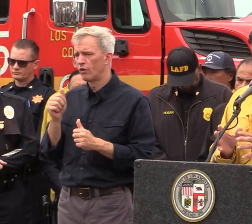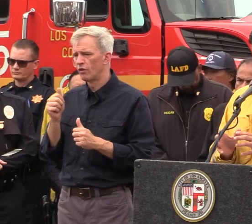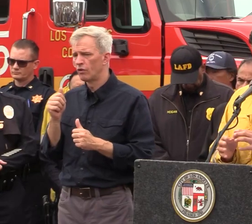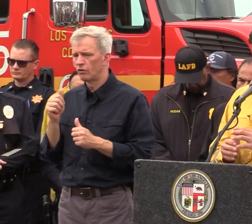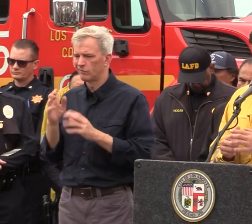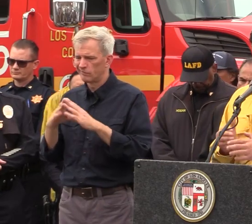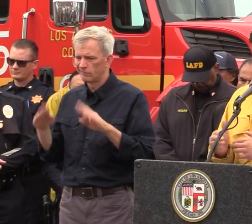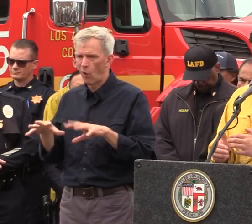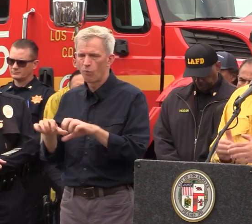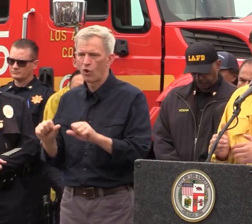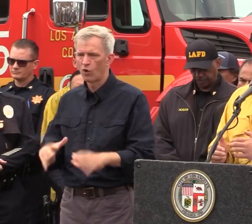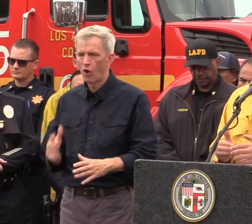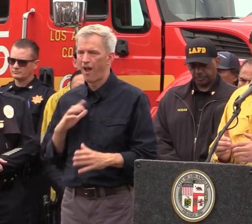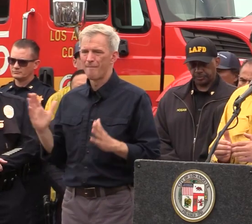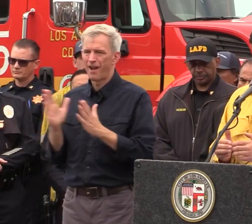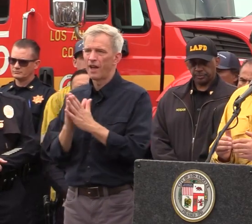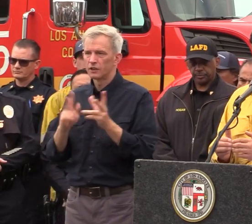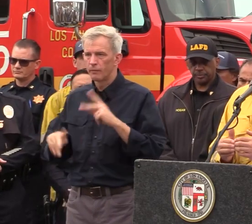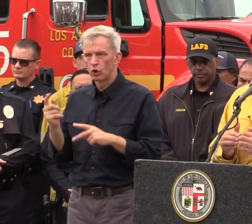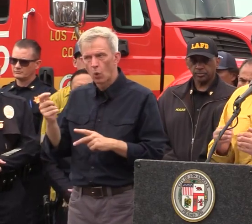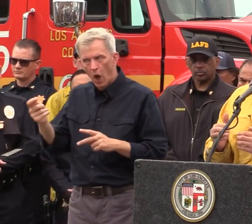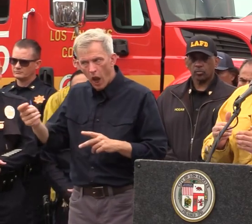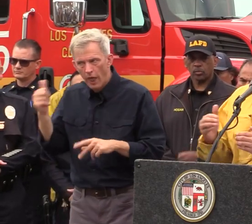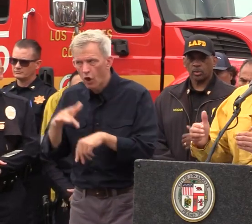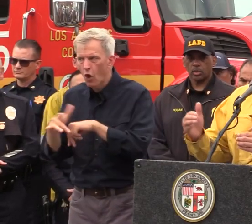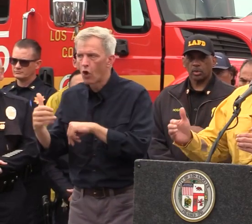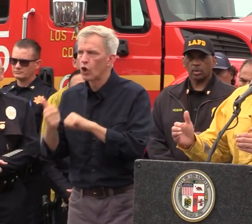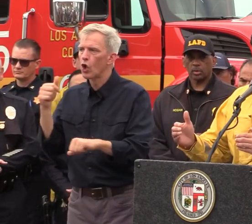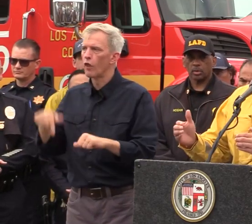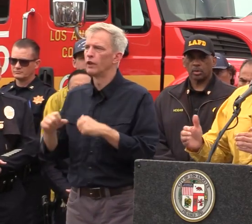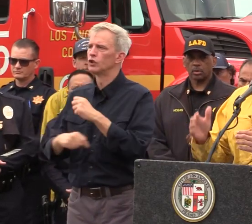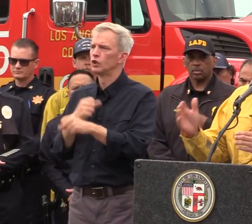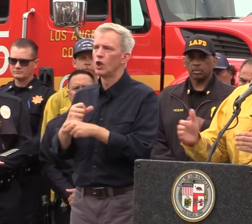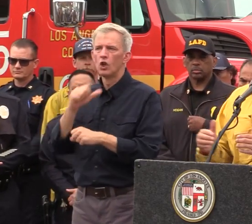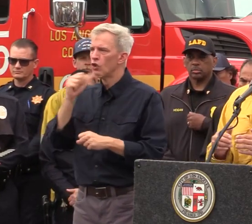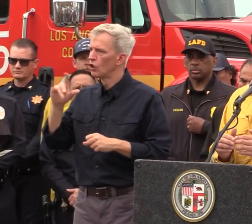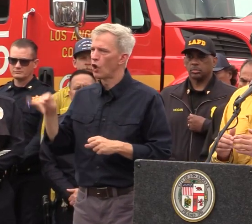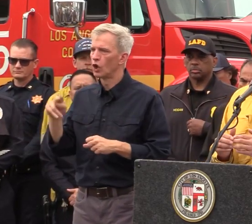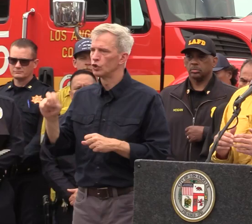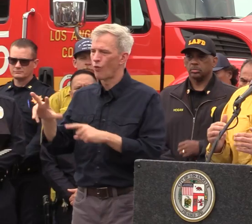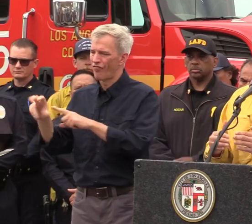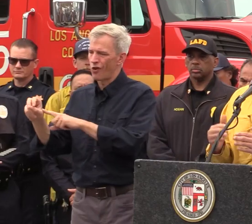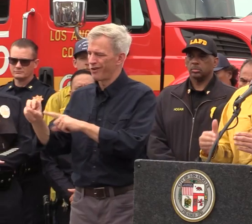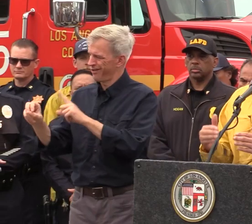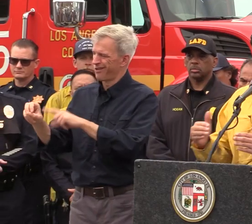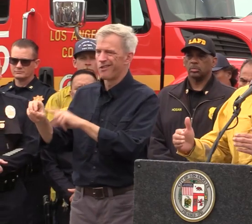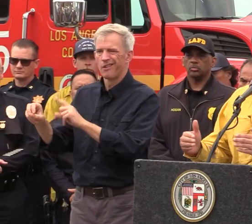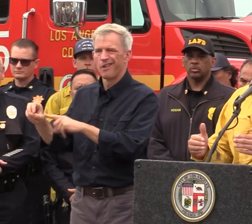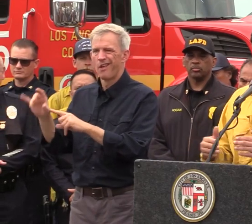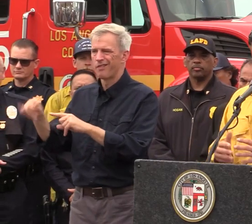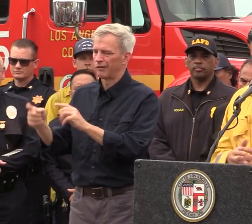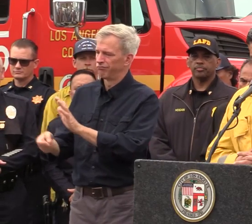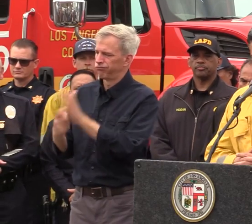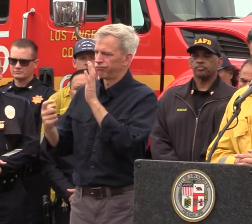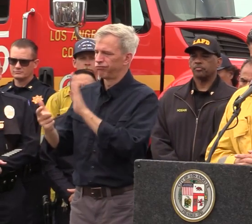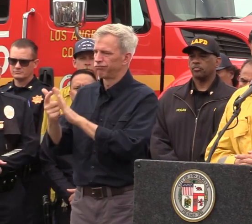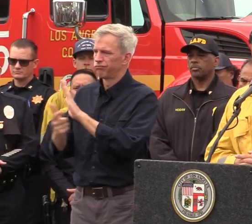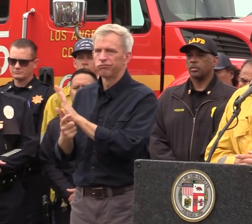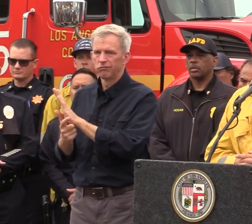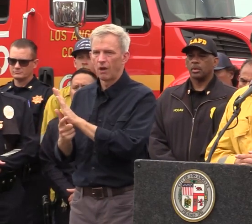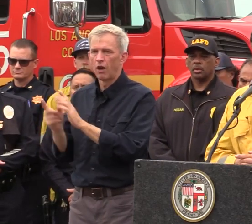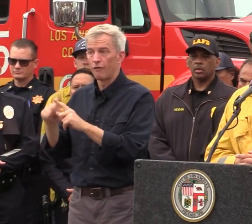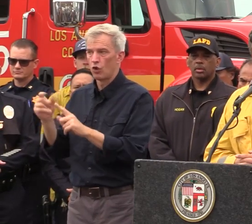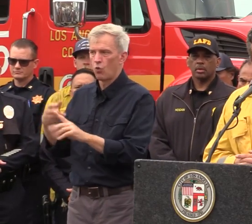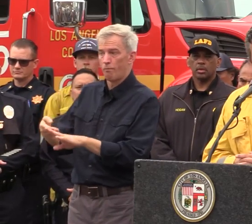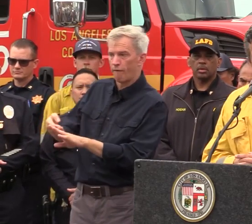people actually try to do it a little bit sooner this year. Instead of June 30th, that's the mandatory deadline. If we can do it sooner, that would be helpful.